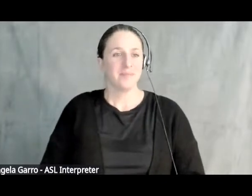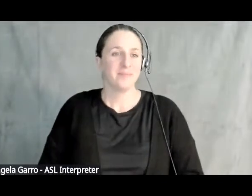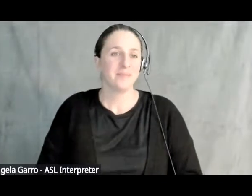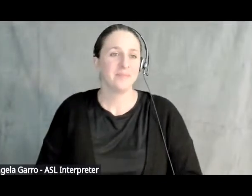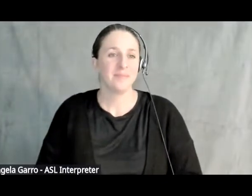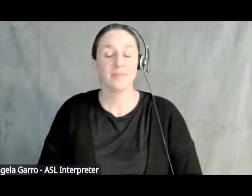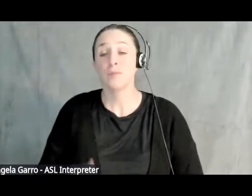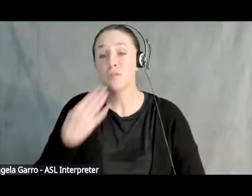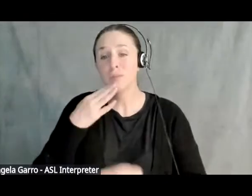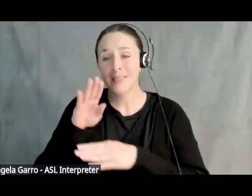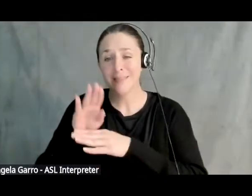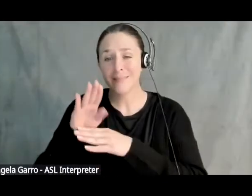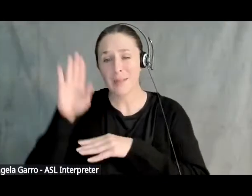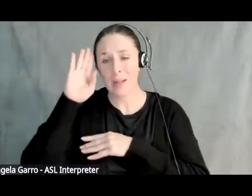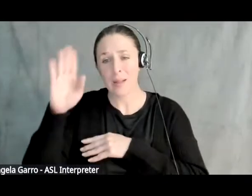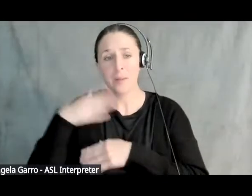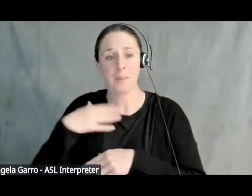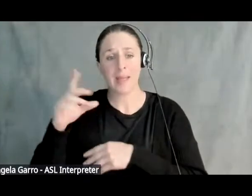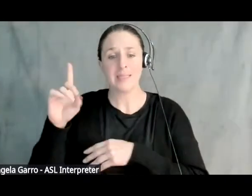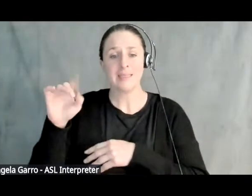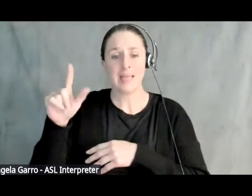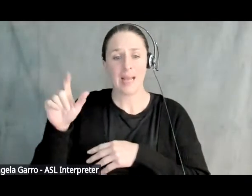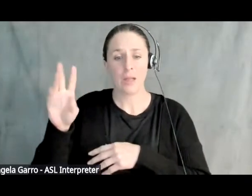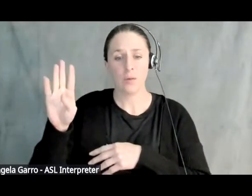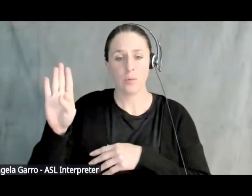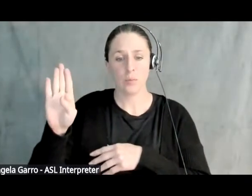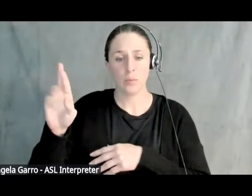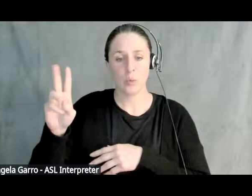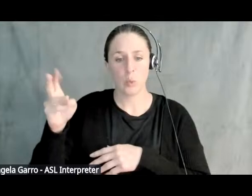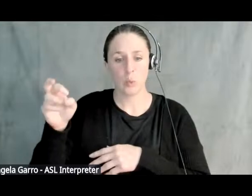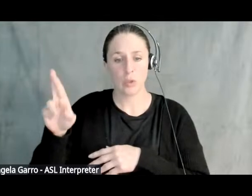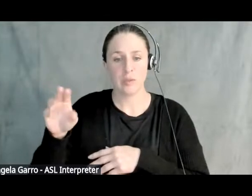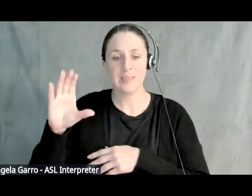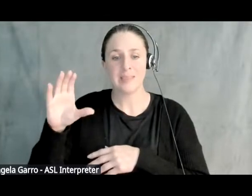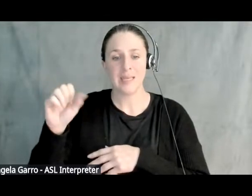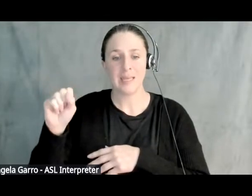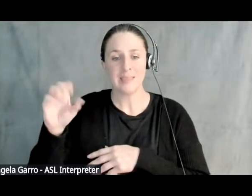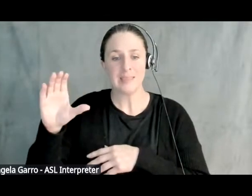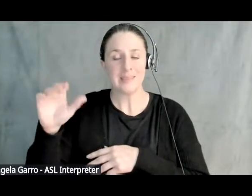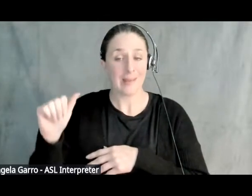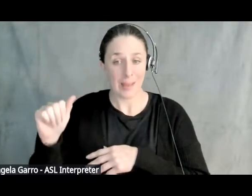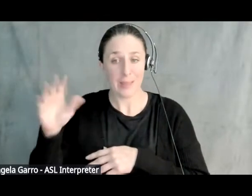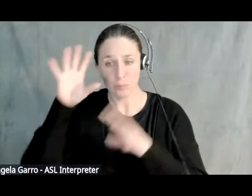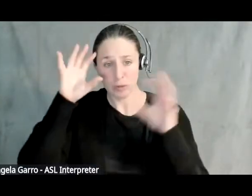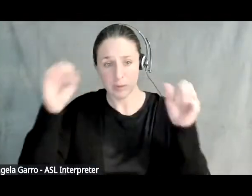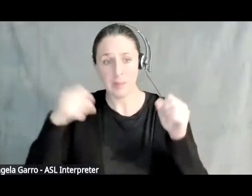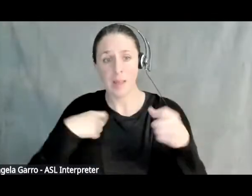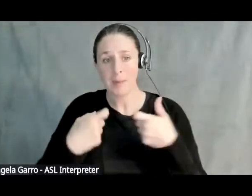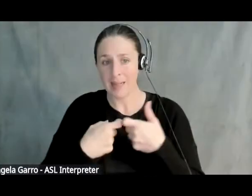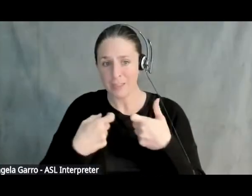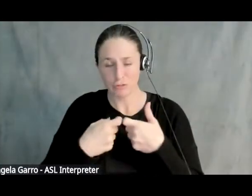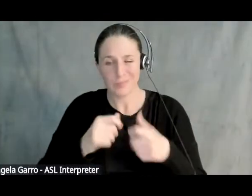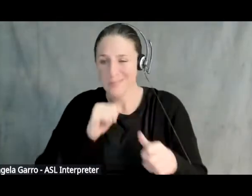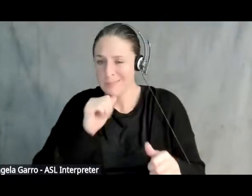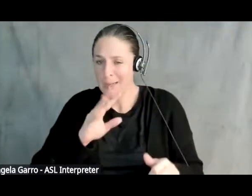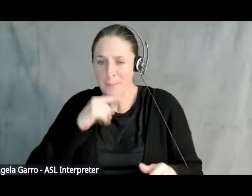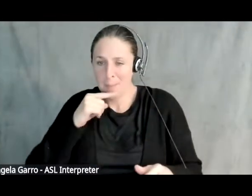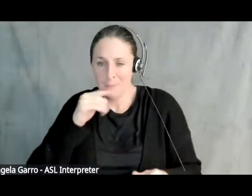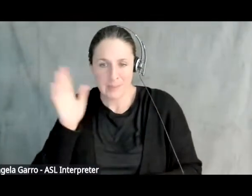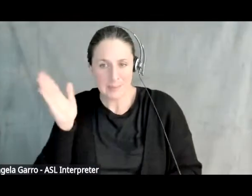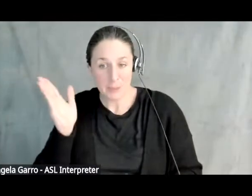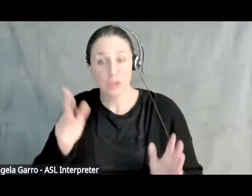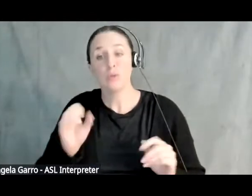Good evening. Hello, my name's Dale Brewer. I'm the CSEA president. I'm an electrician, not a public speaker, so please bear with